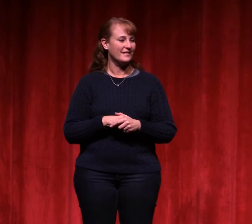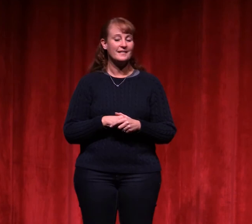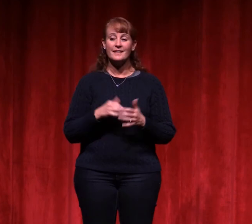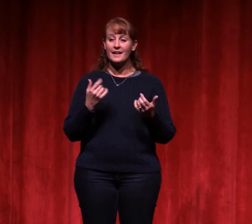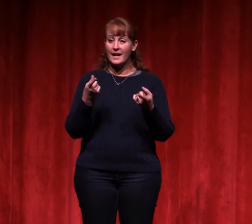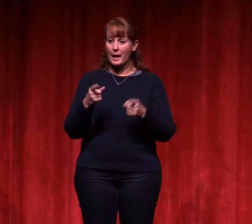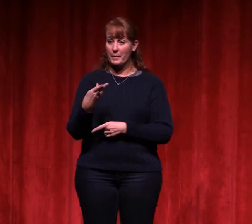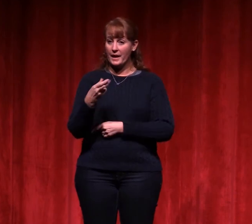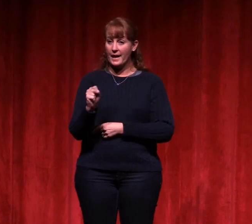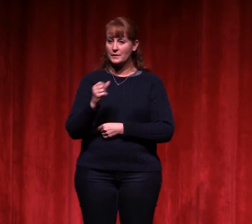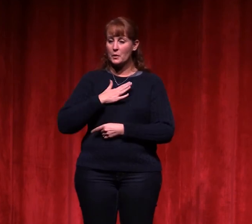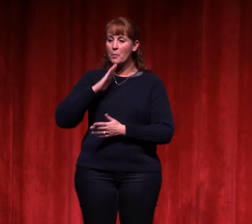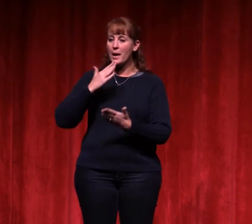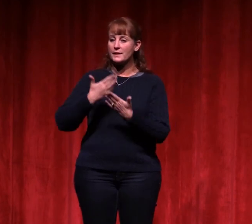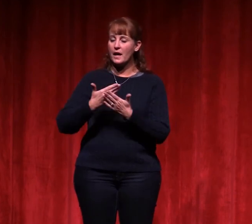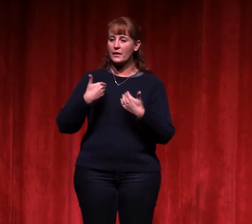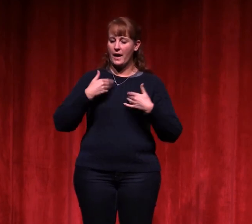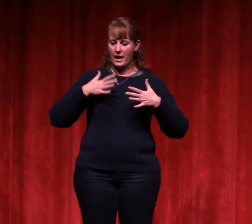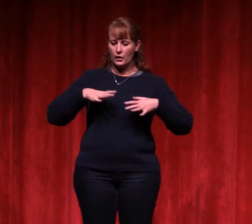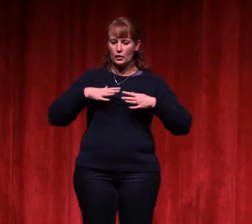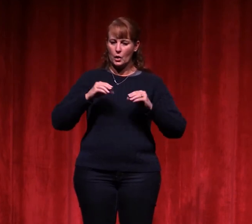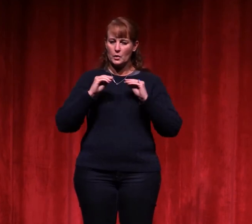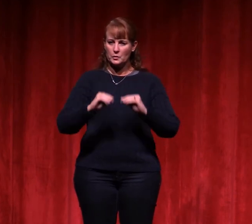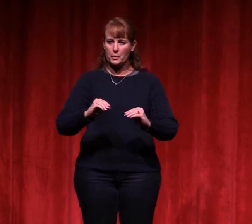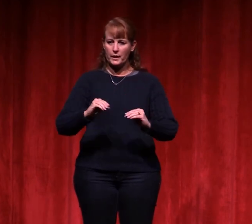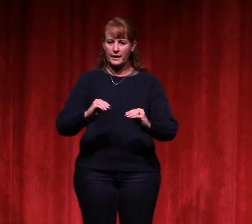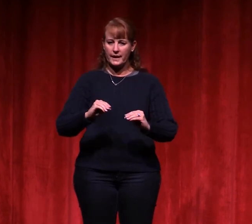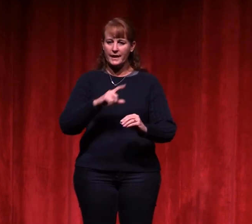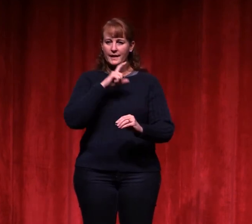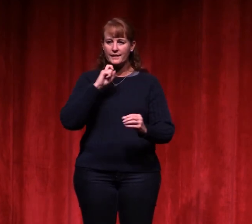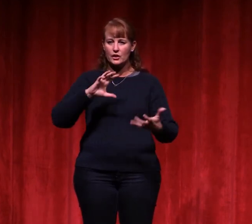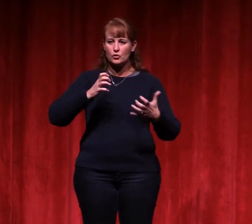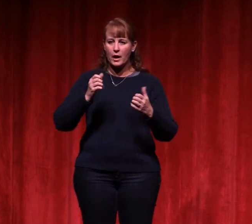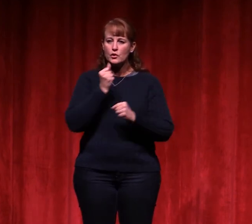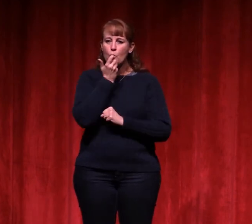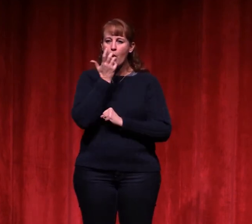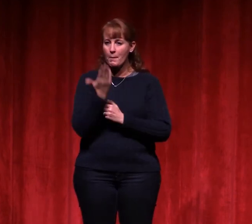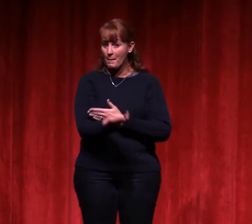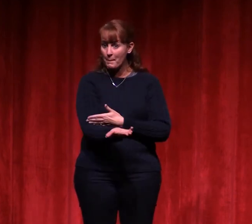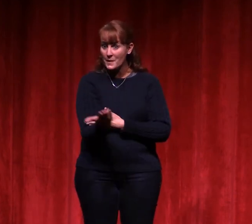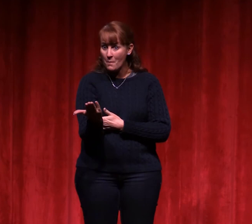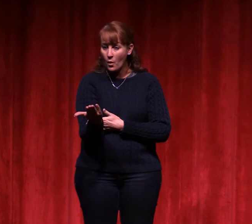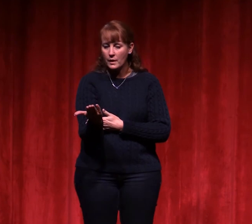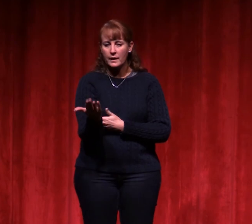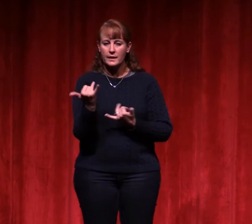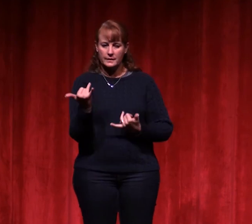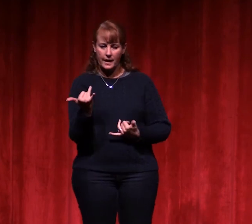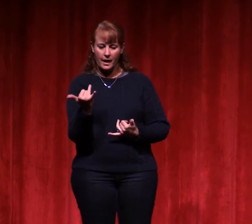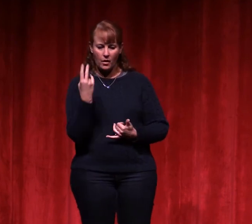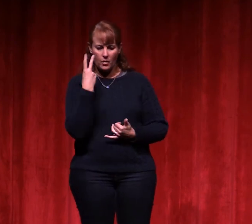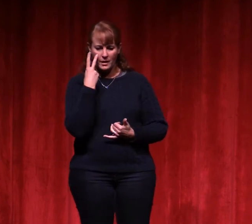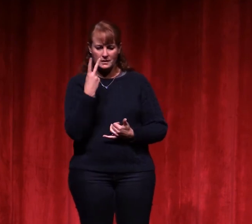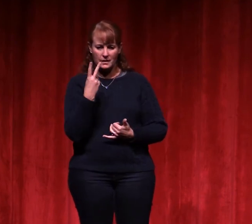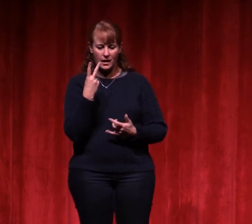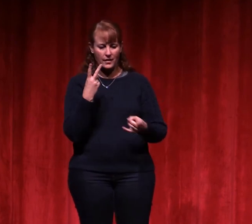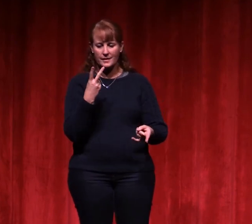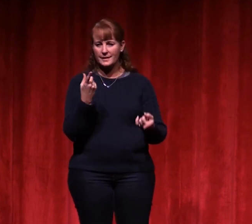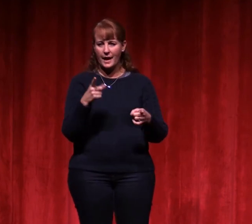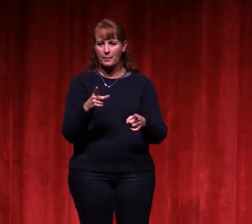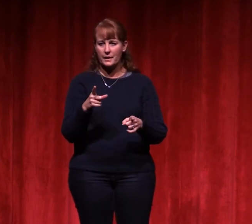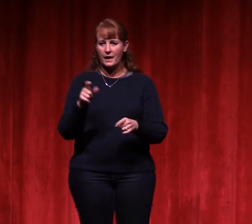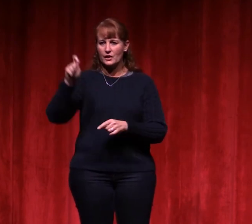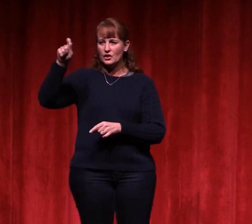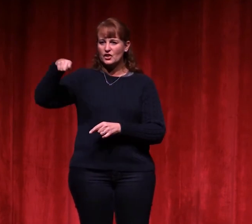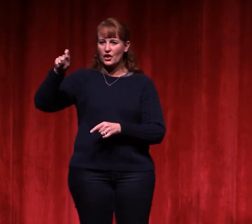In high school, my daughter used to put her clothes in the dryer to warm her clothes up every morning. I finally snapped and started turning off the dryer breaker.